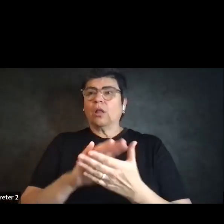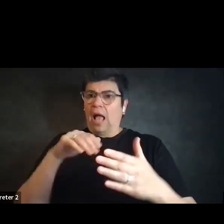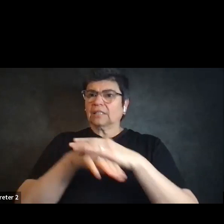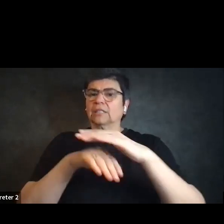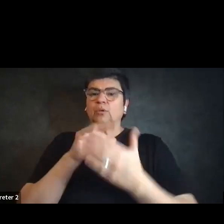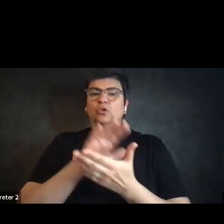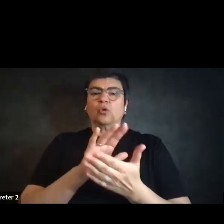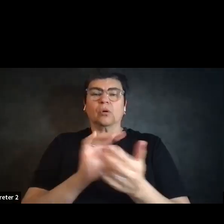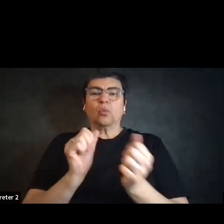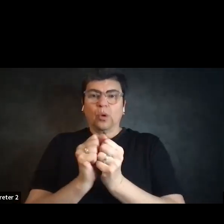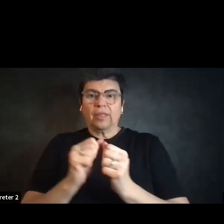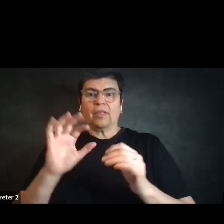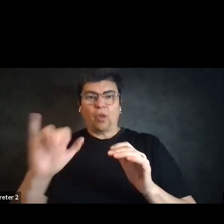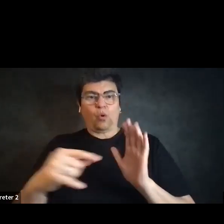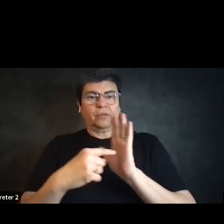features.